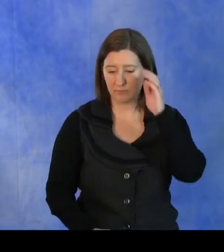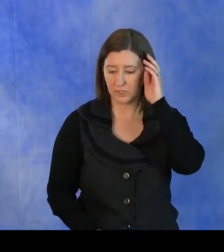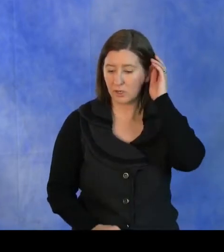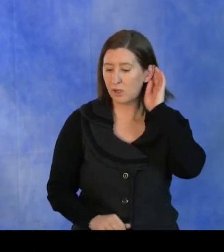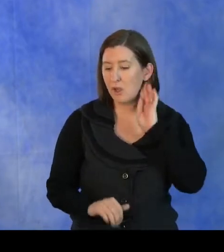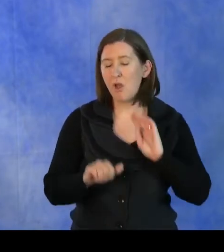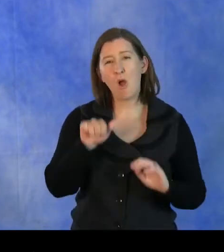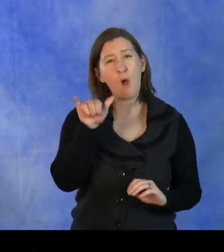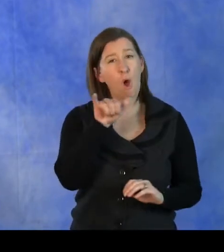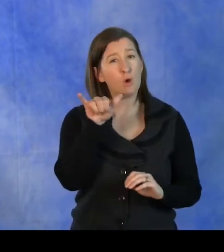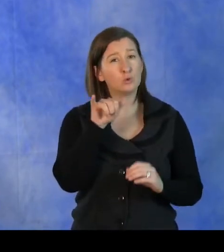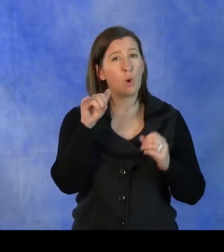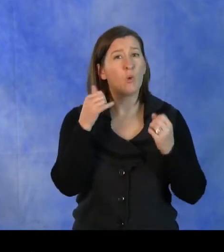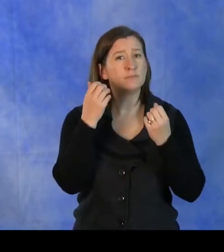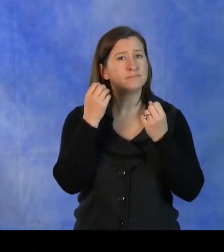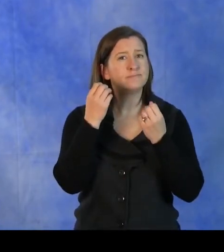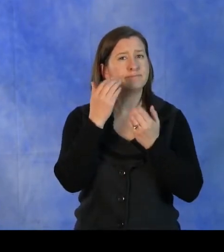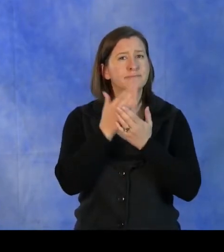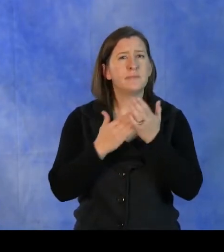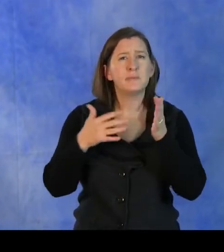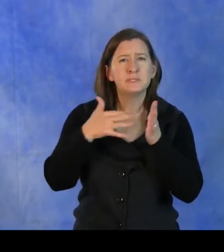well.